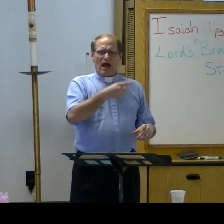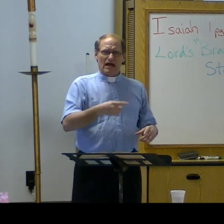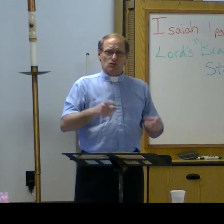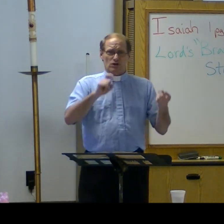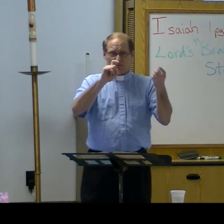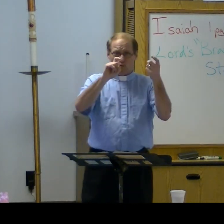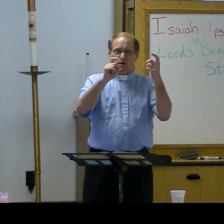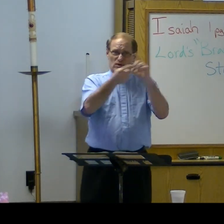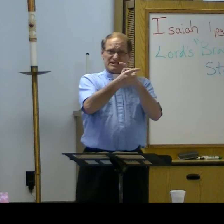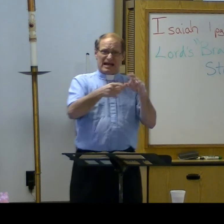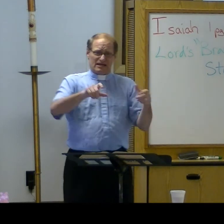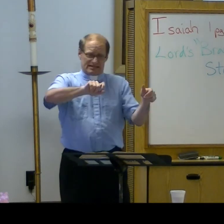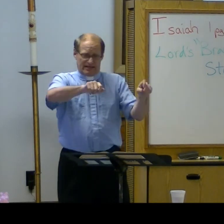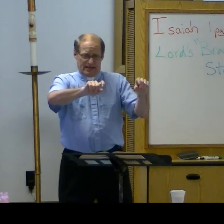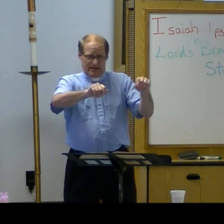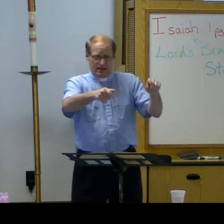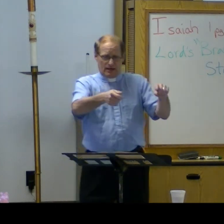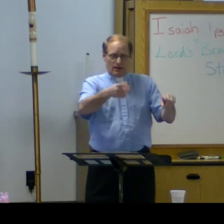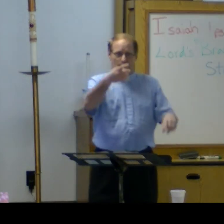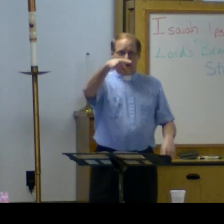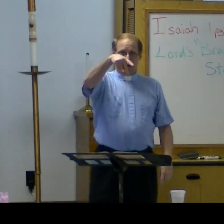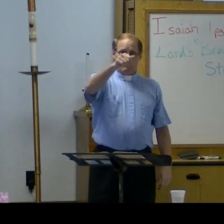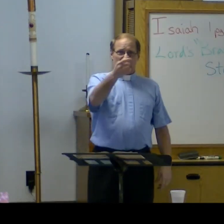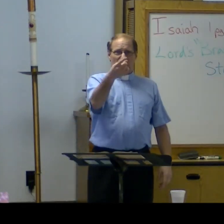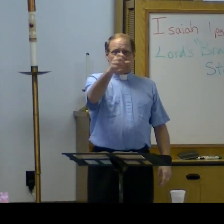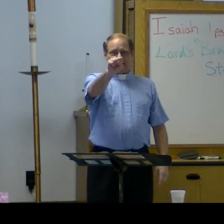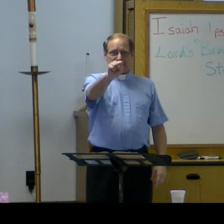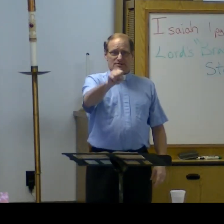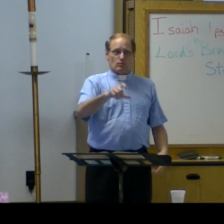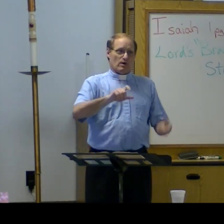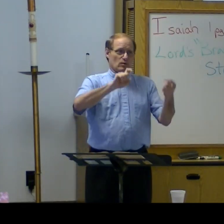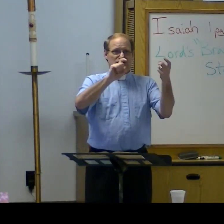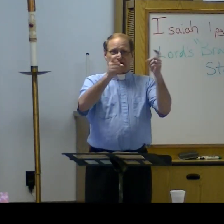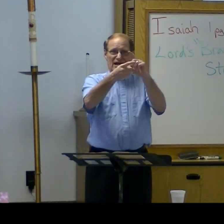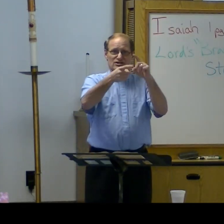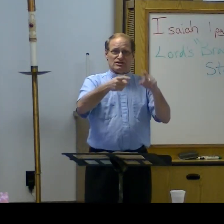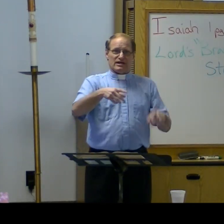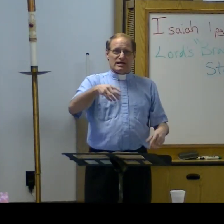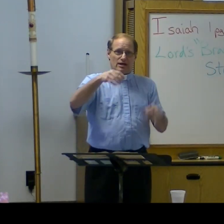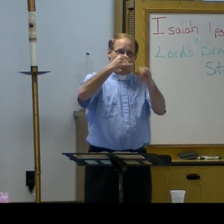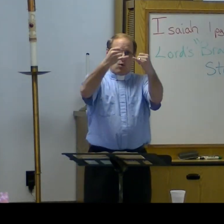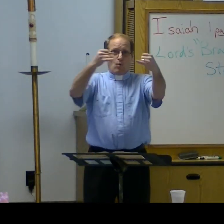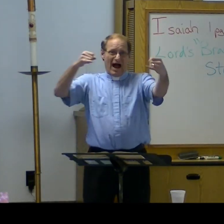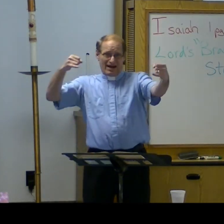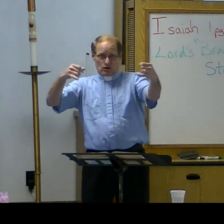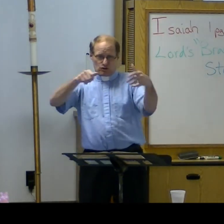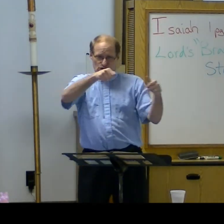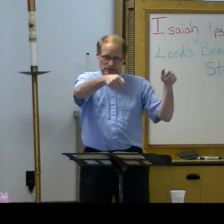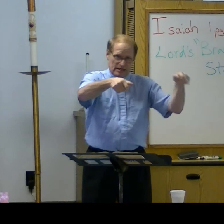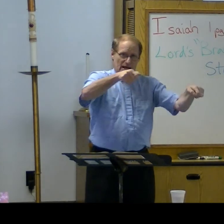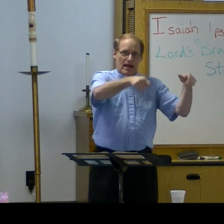I told him we will change the plugs, we will change the wires.